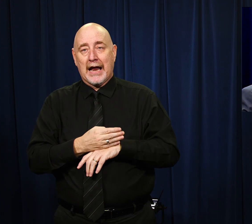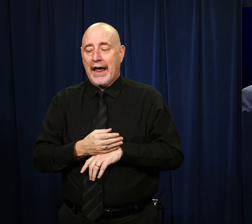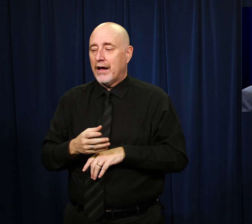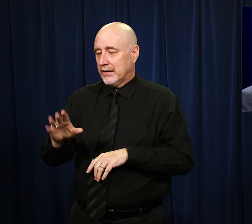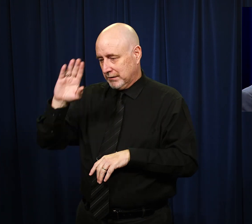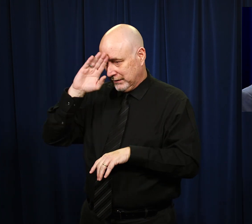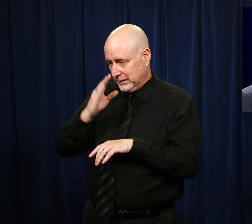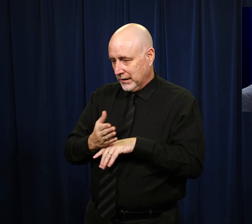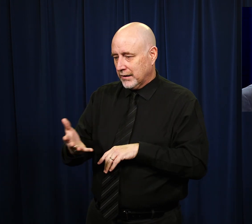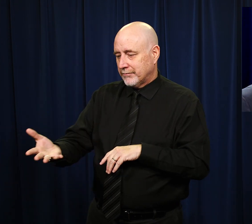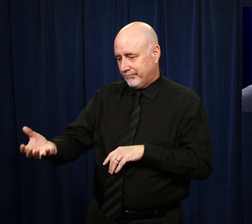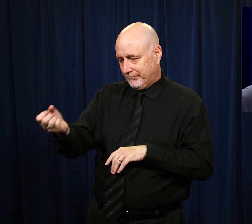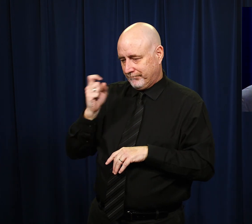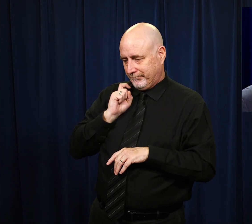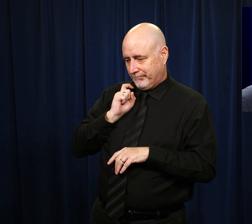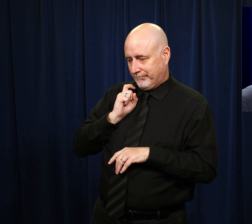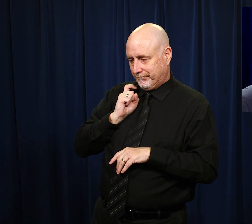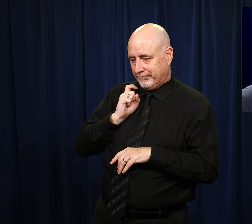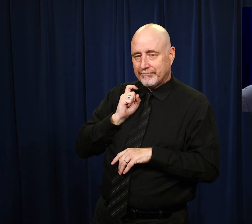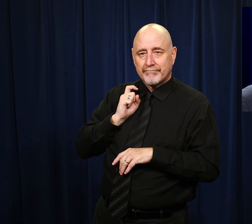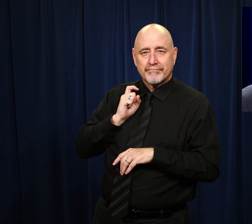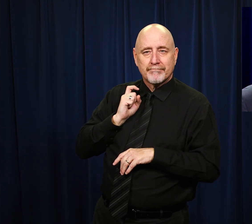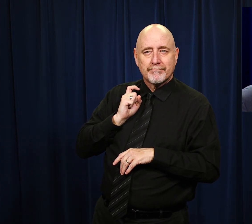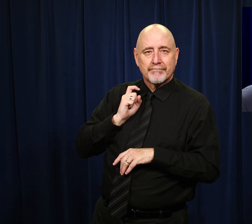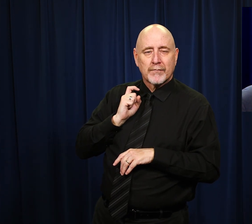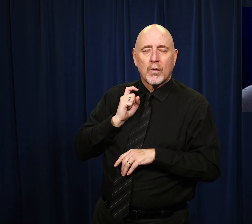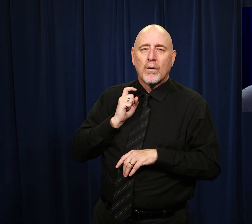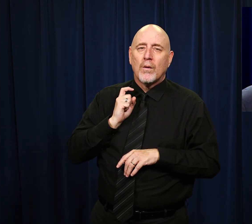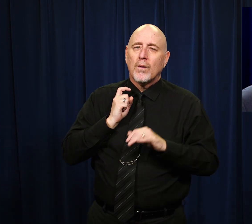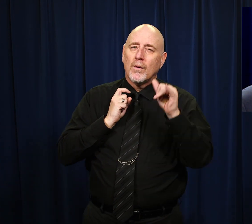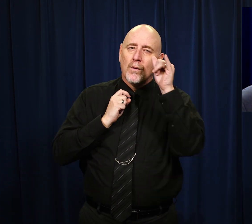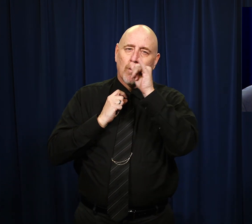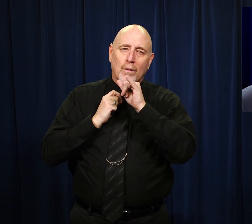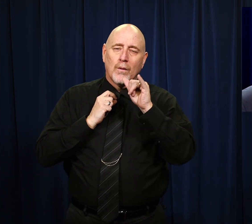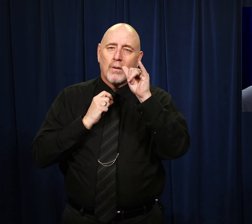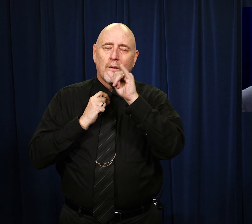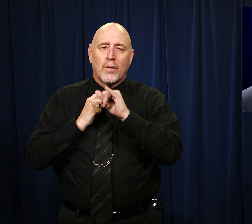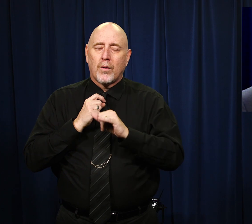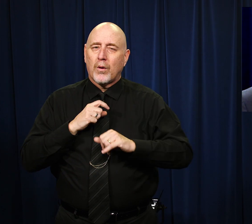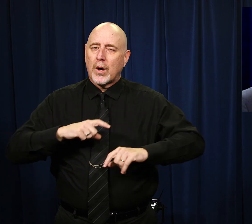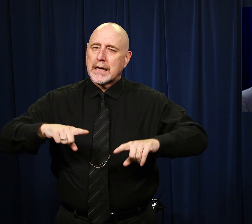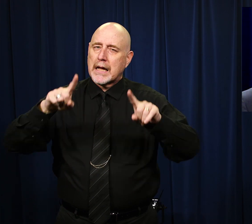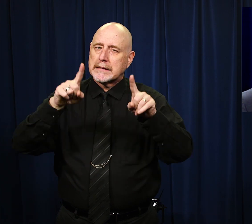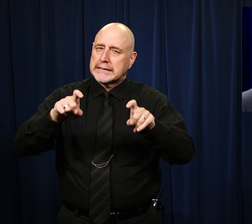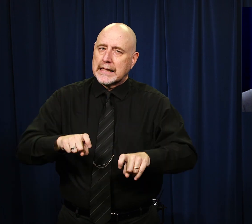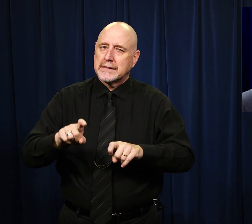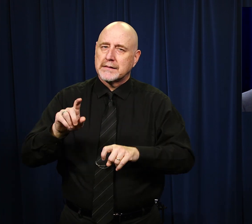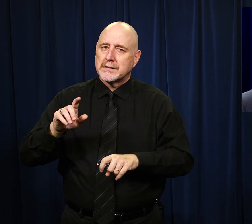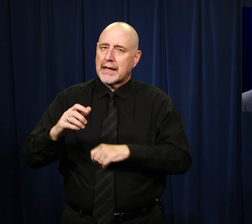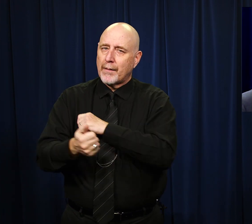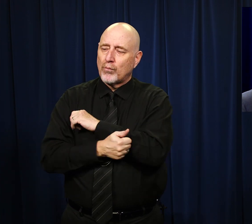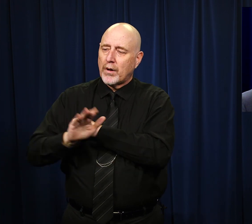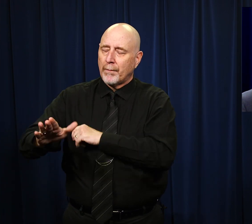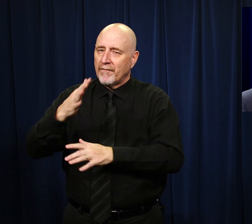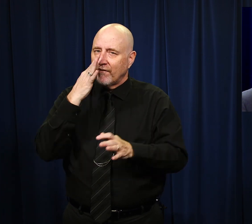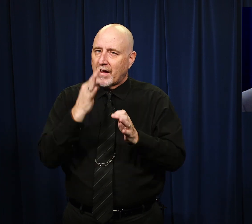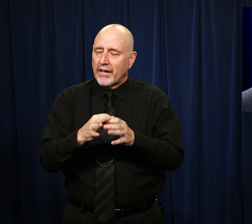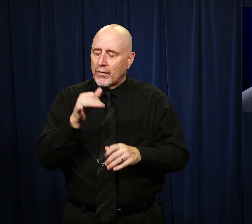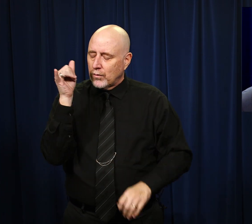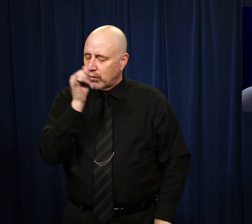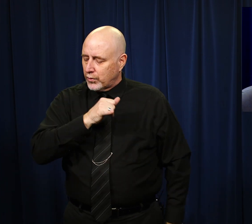this son back. This really has to test the man's faith.